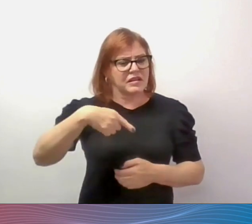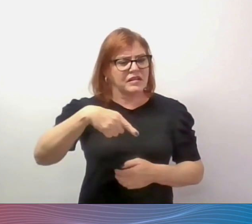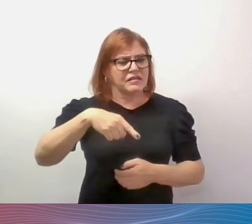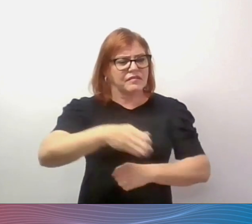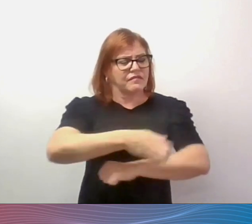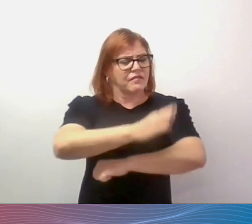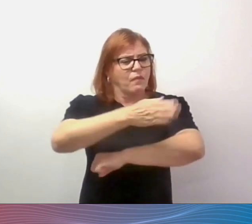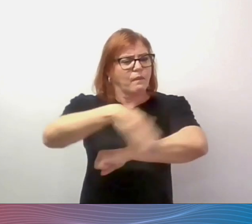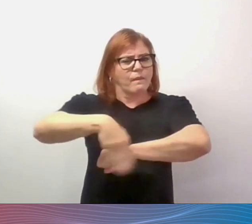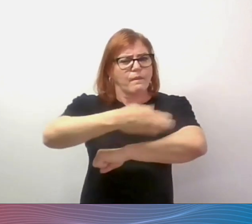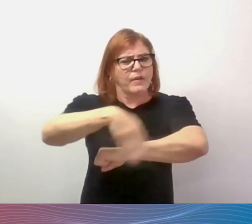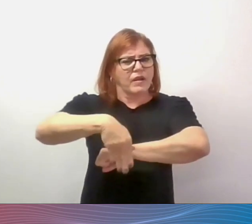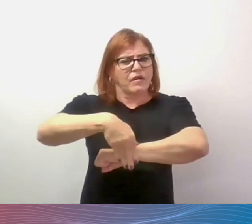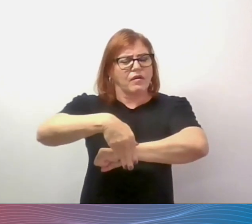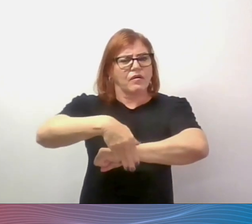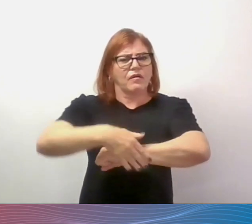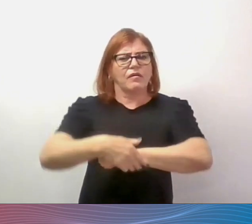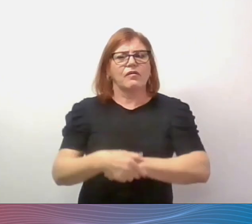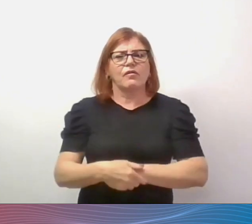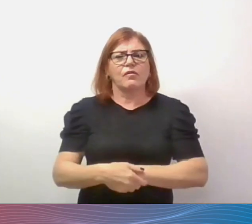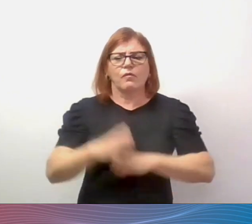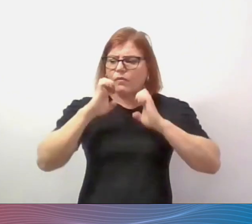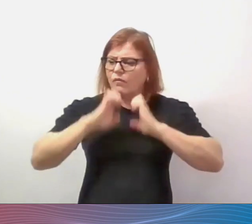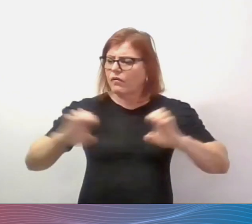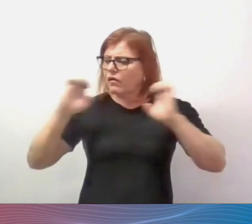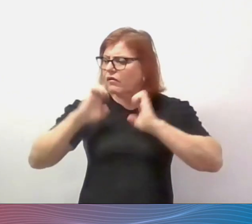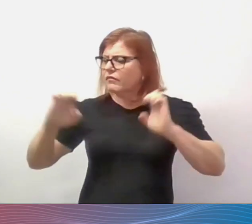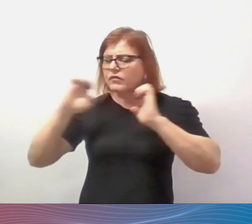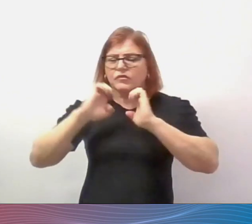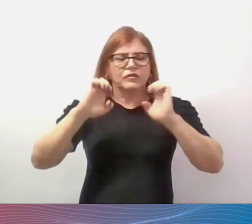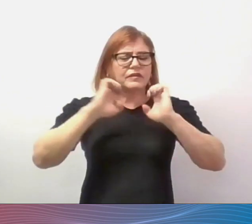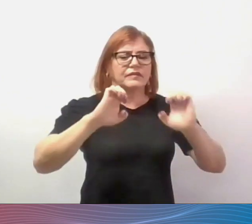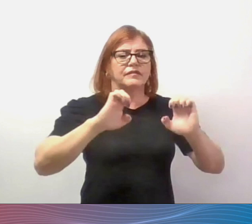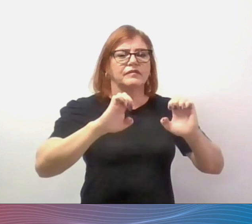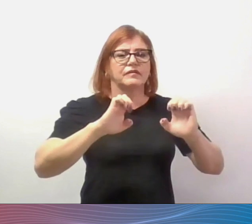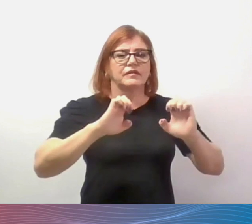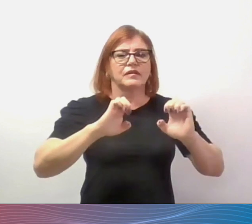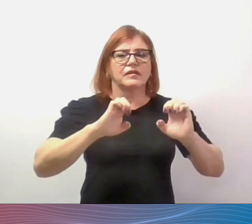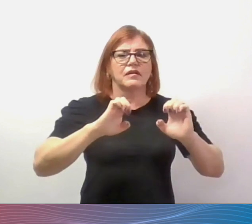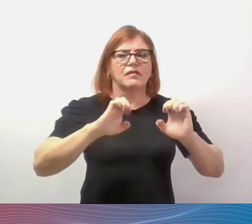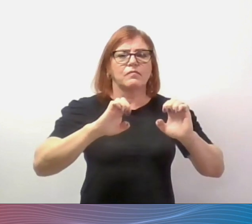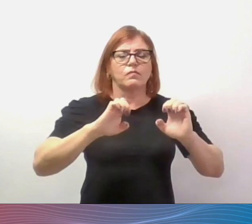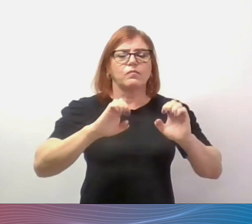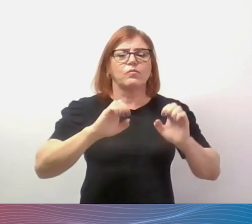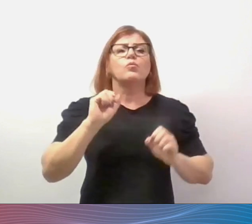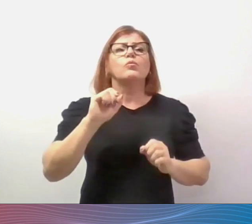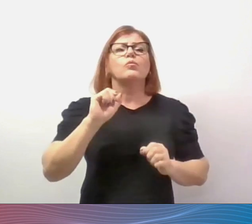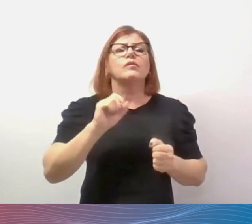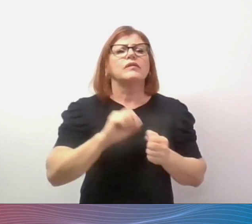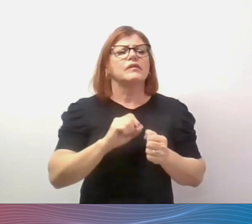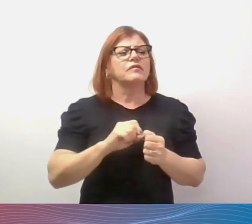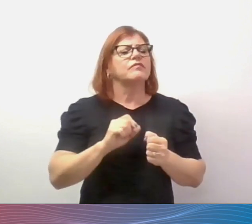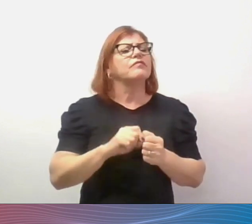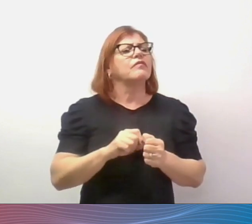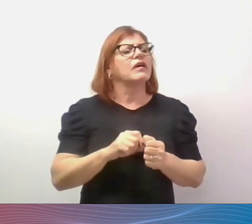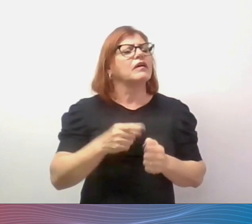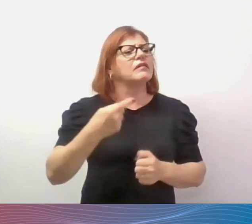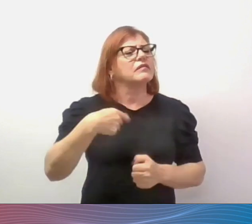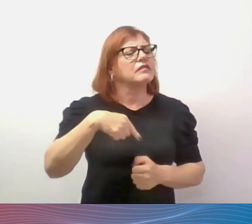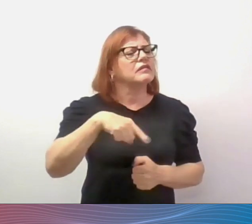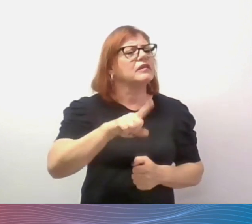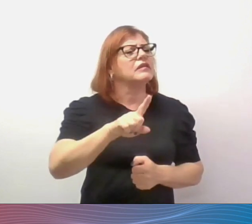streets. Vão pregar o evangelho. They go preach the gospel. Que faz com que essa pessoa vai na